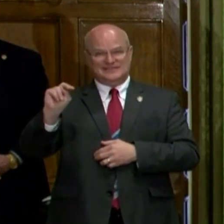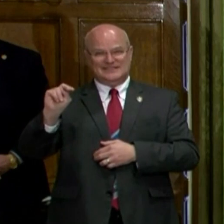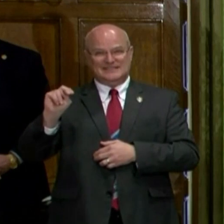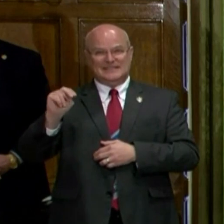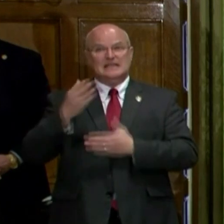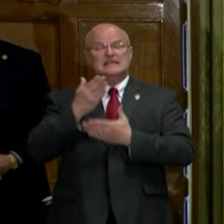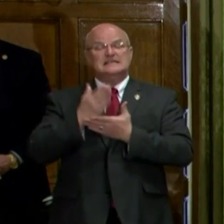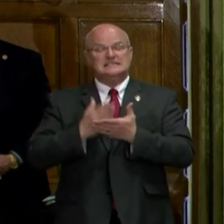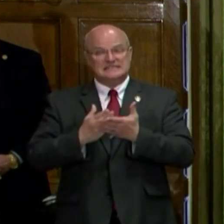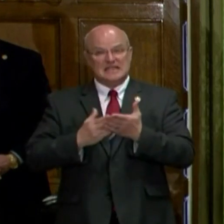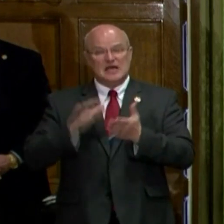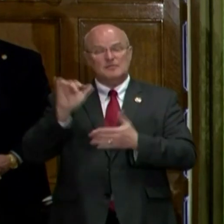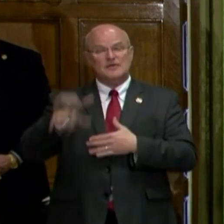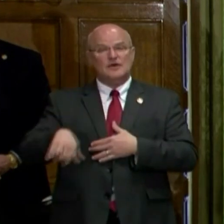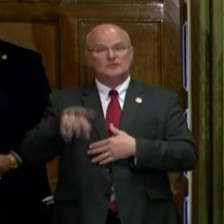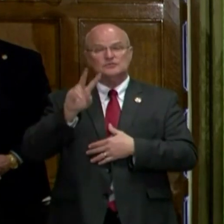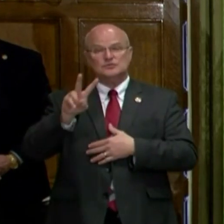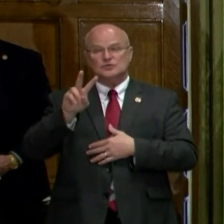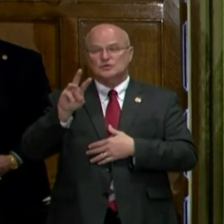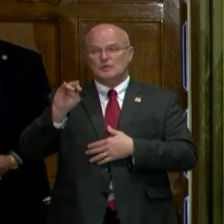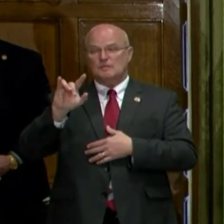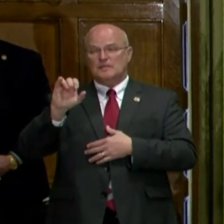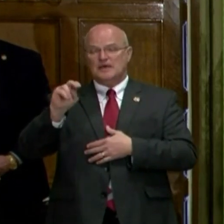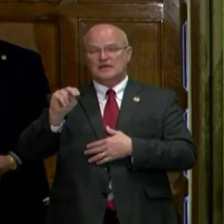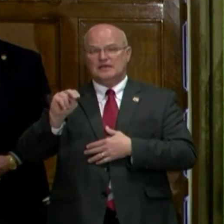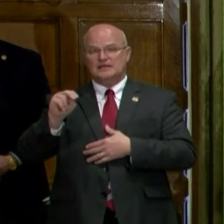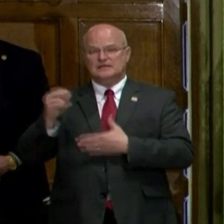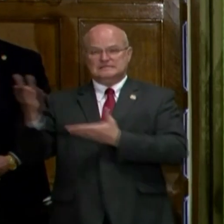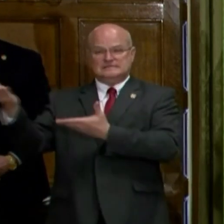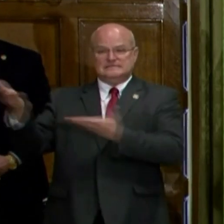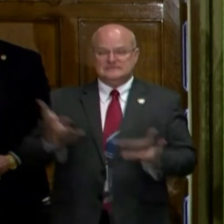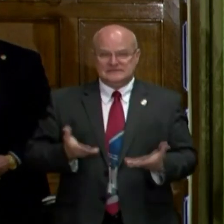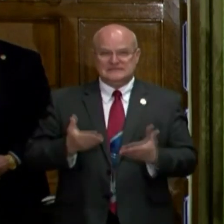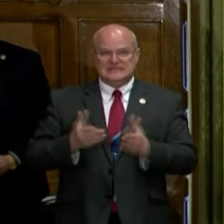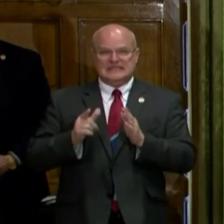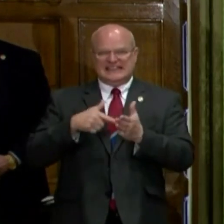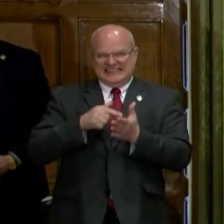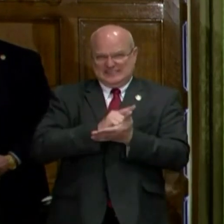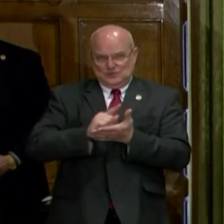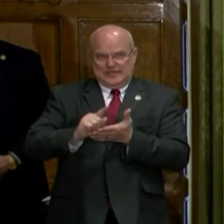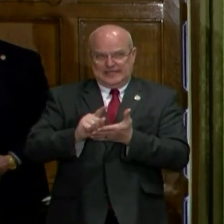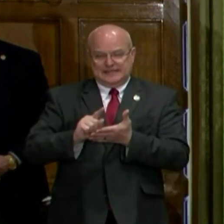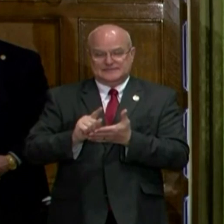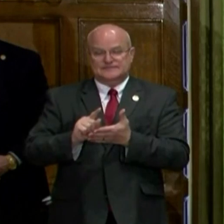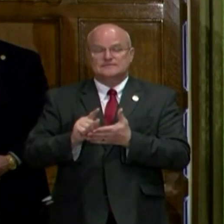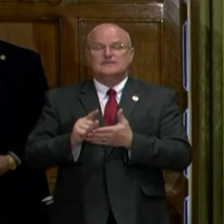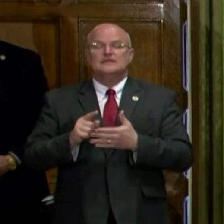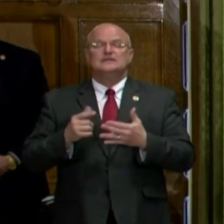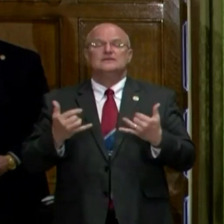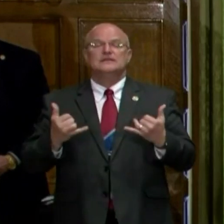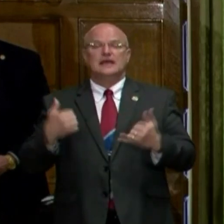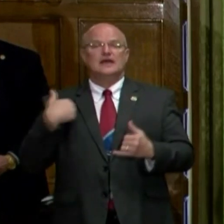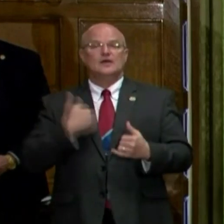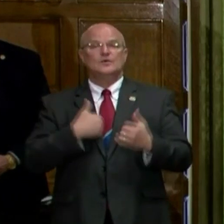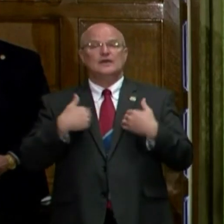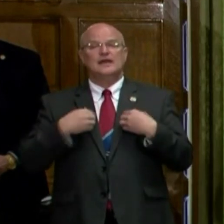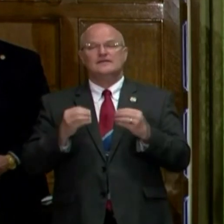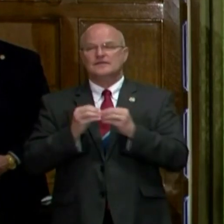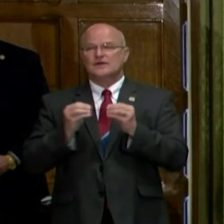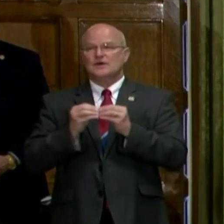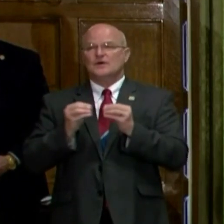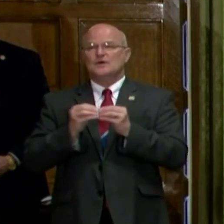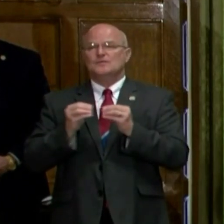some portion of those 2 million units are scheduled to be available for shipment late this week. In the meantime, we have more